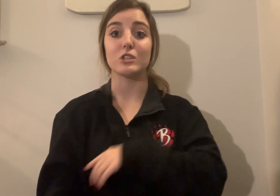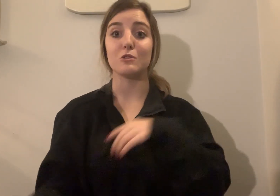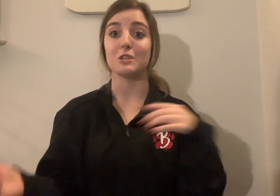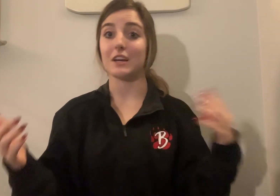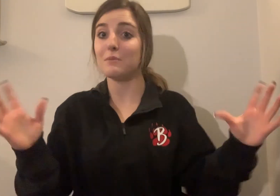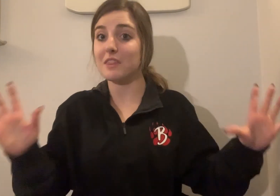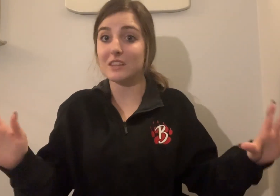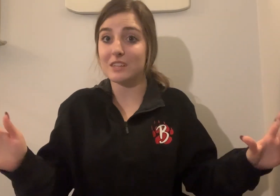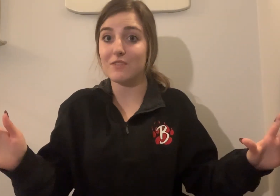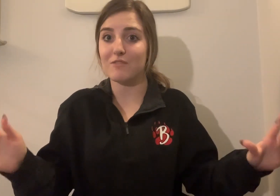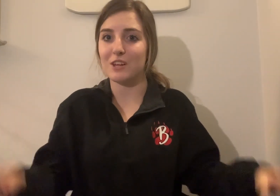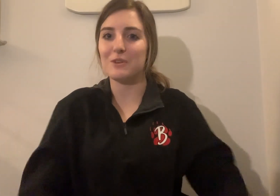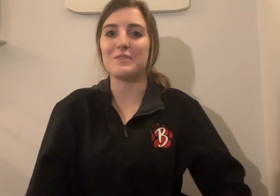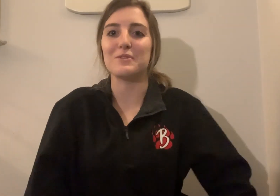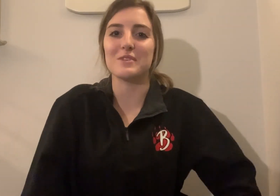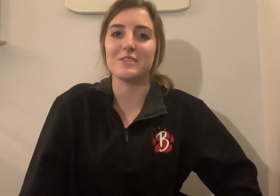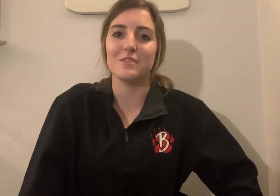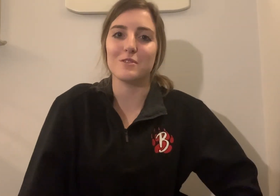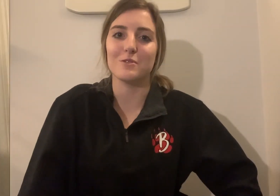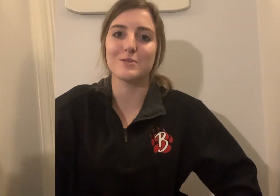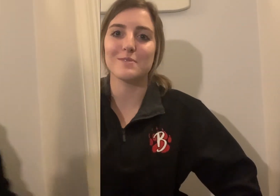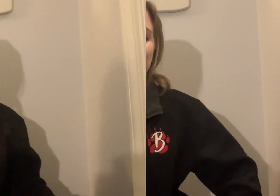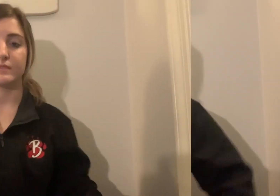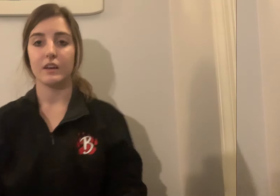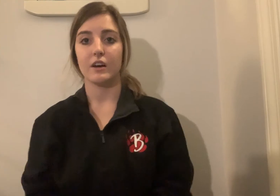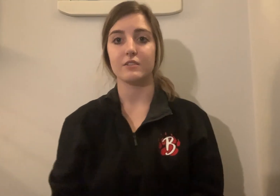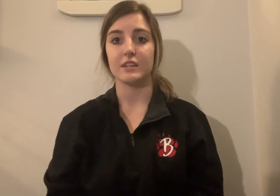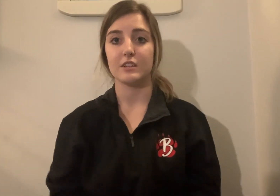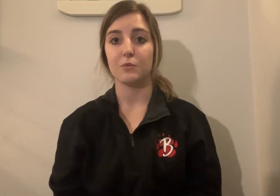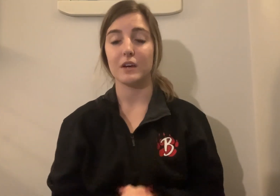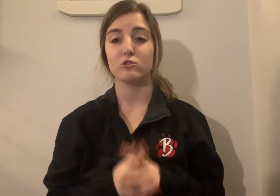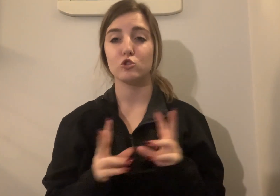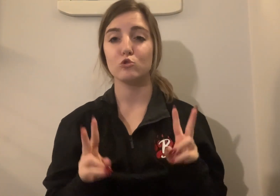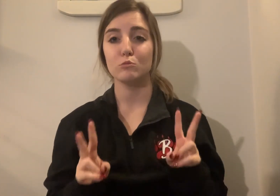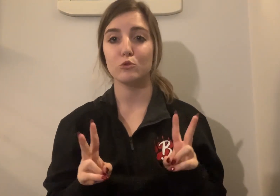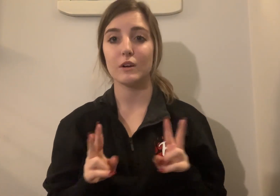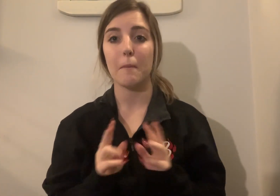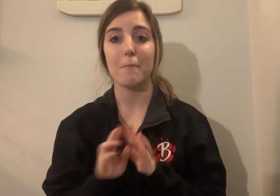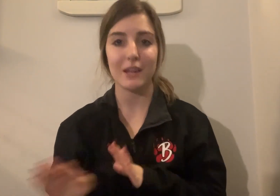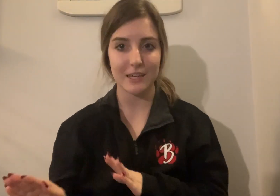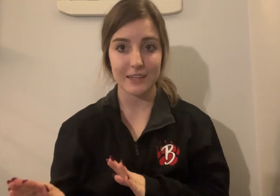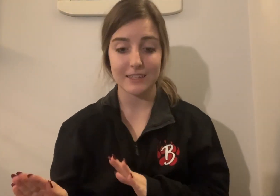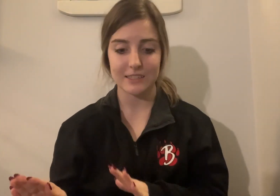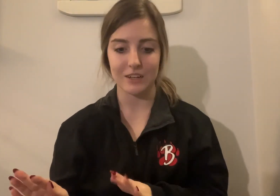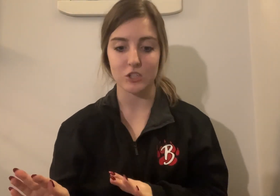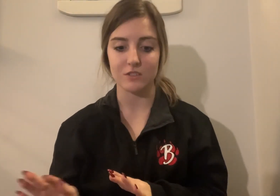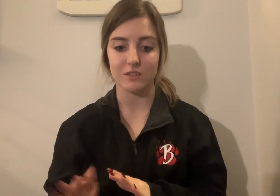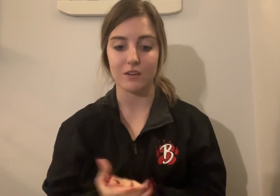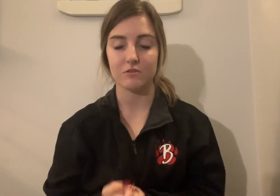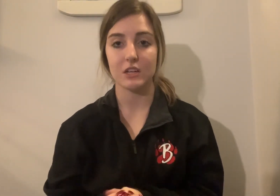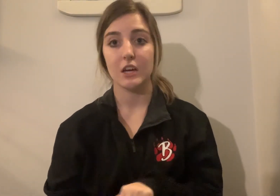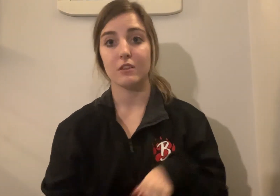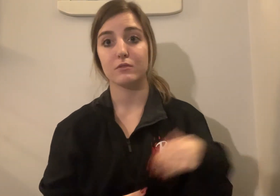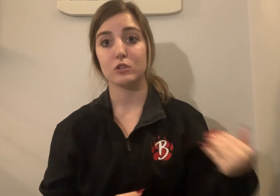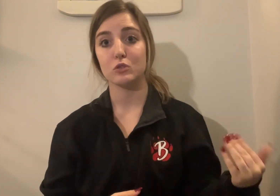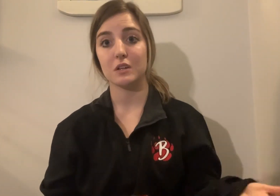check out my Thanksgiving video if you want to know those. All right, we have 2 more mini sections left. The first one